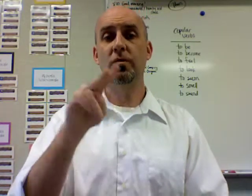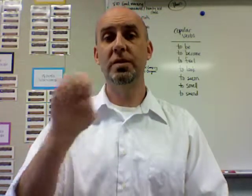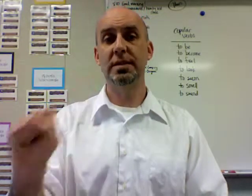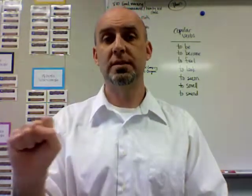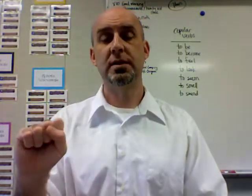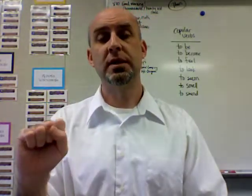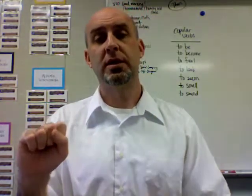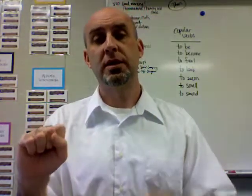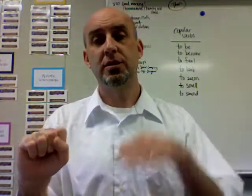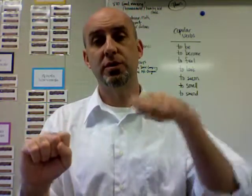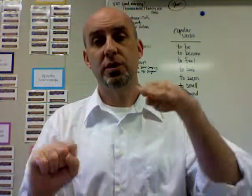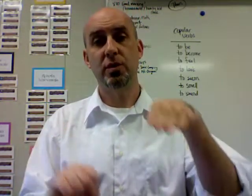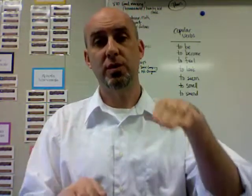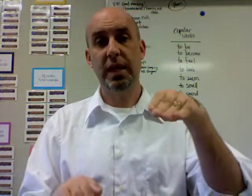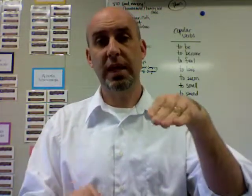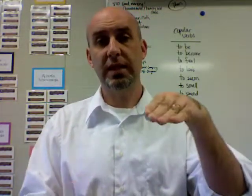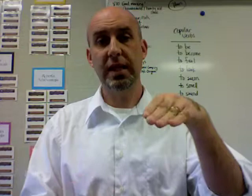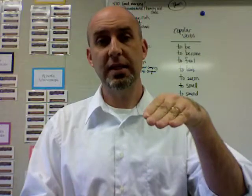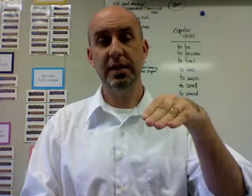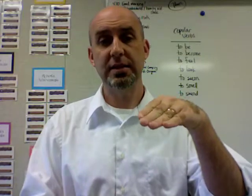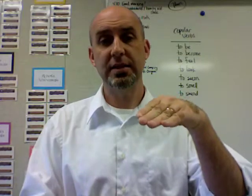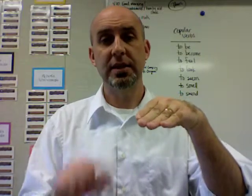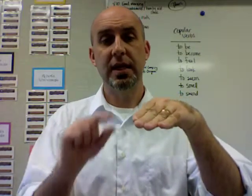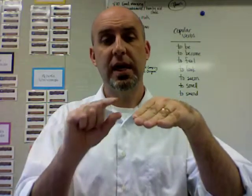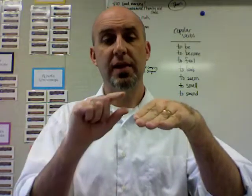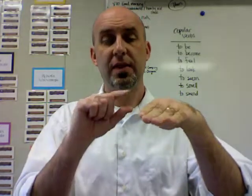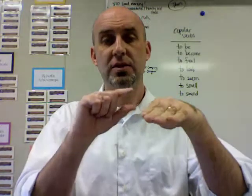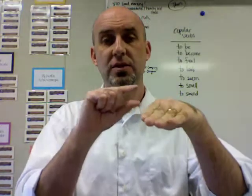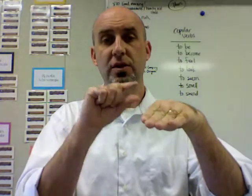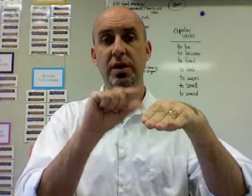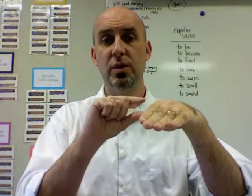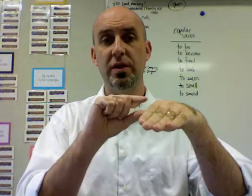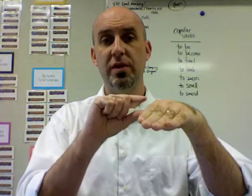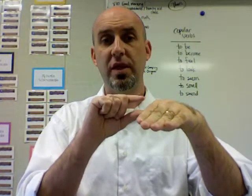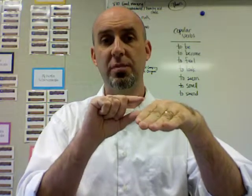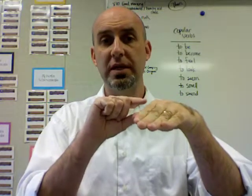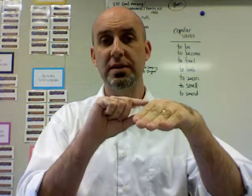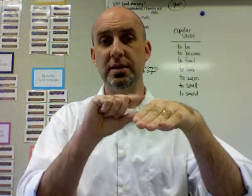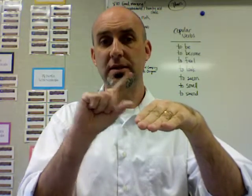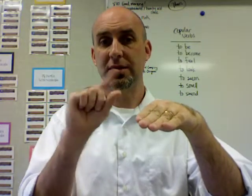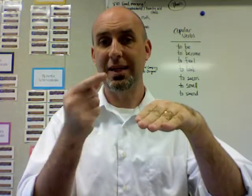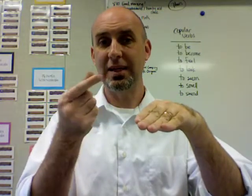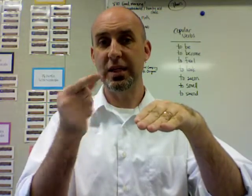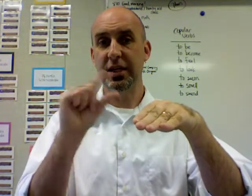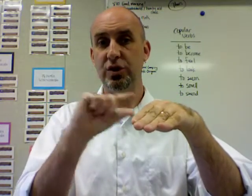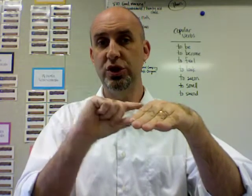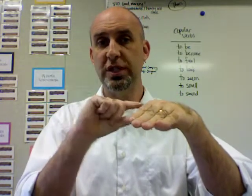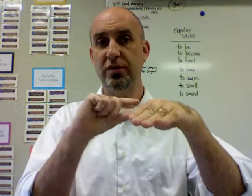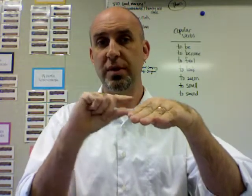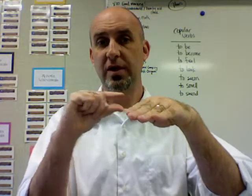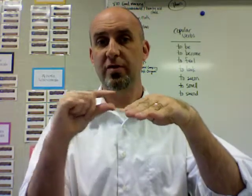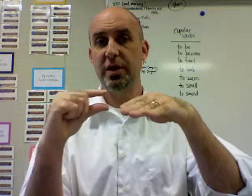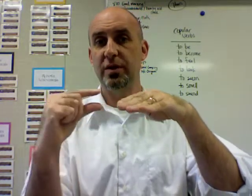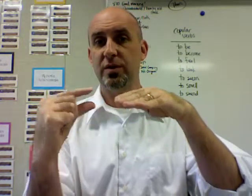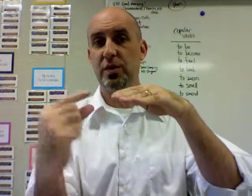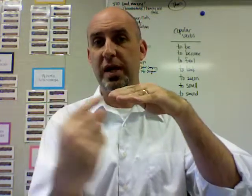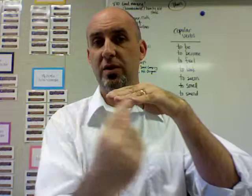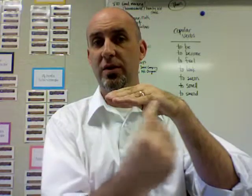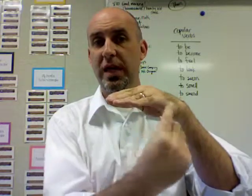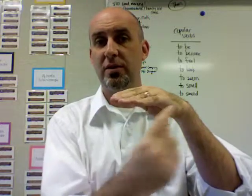hooves. You show a hand like this, and then starting where the thumb is, like a letter G from the alphabet goes around the